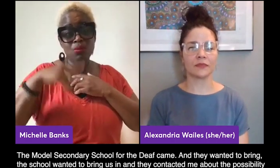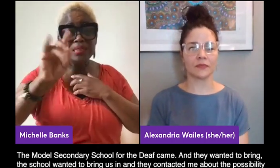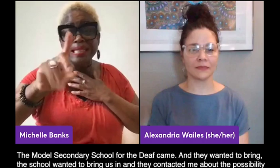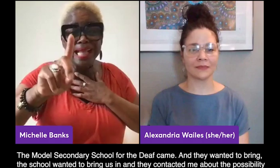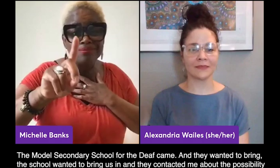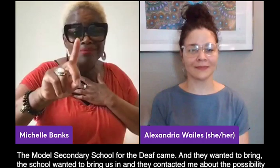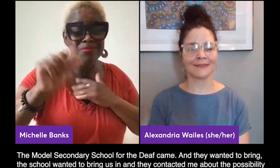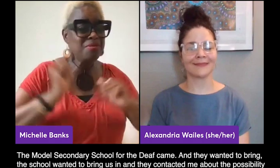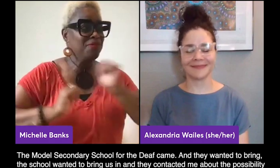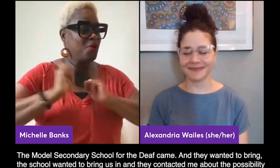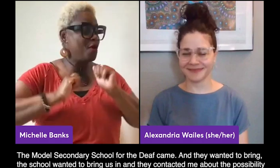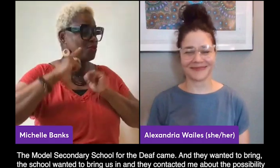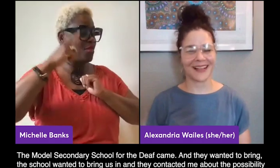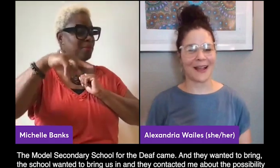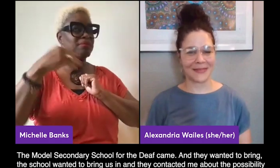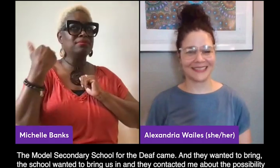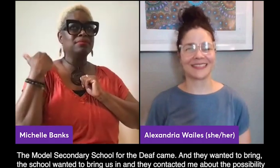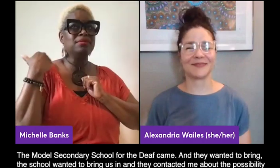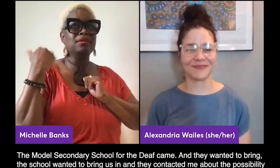And we did.